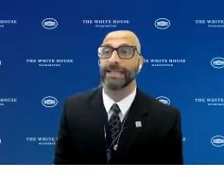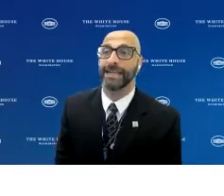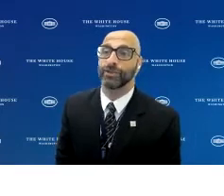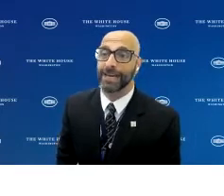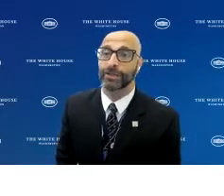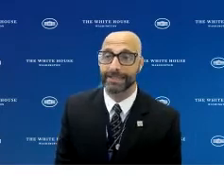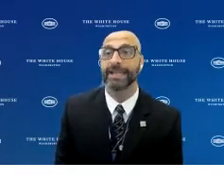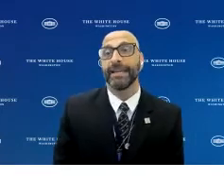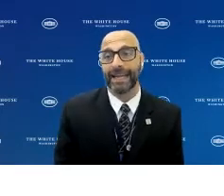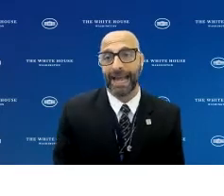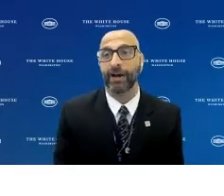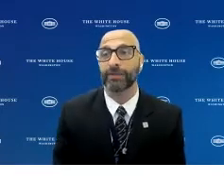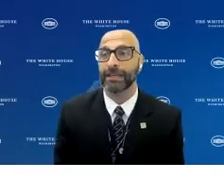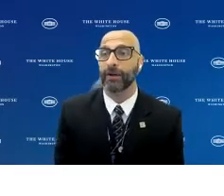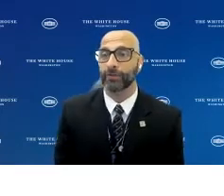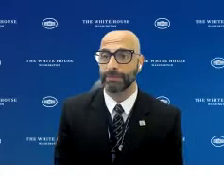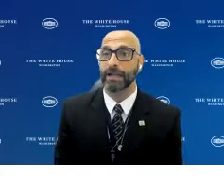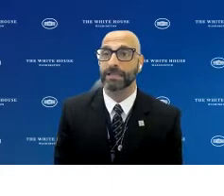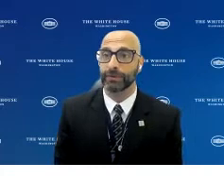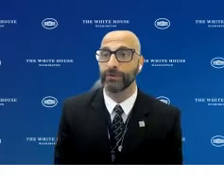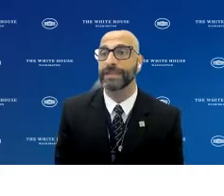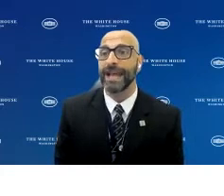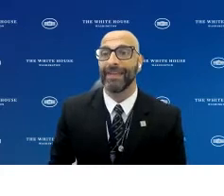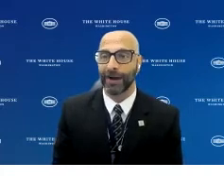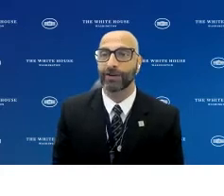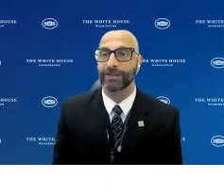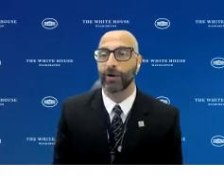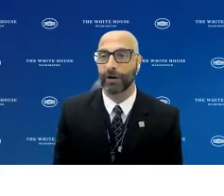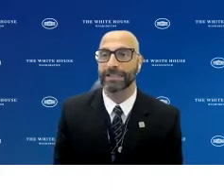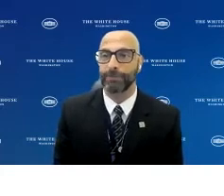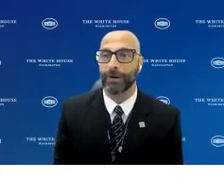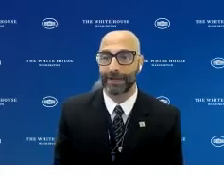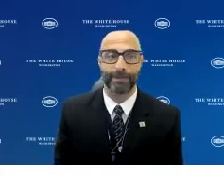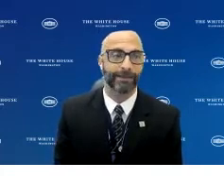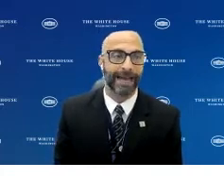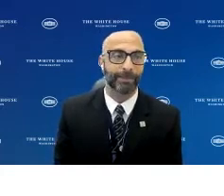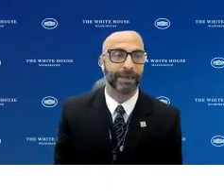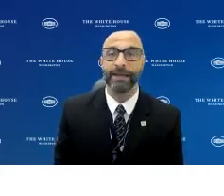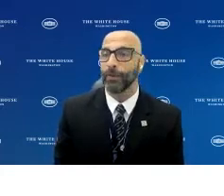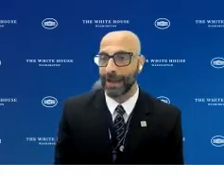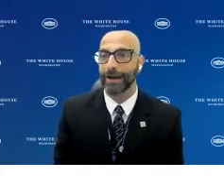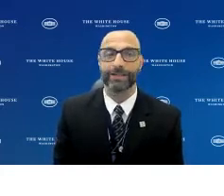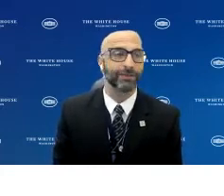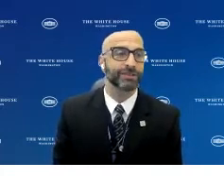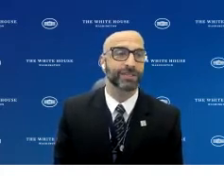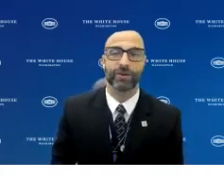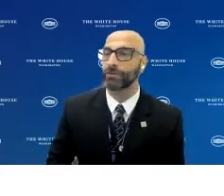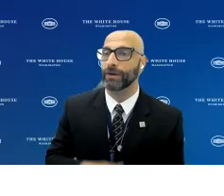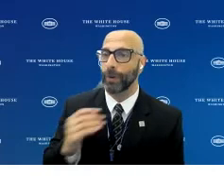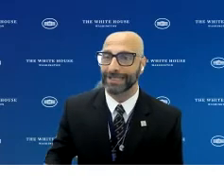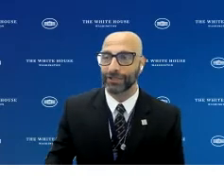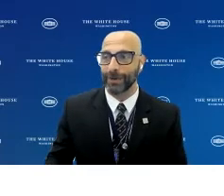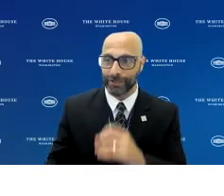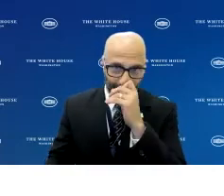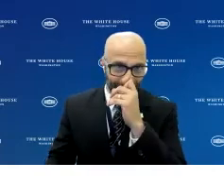actually resulted in changes in how the response moves. I think Harold already spoke a bit about that, but what I want to do is